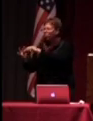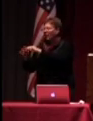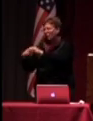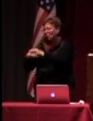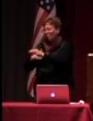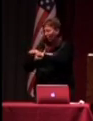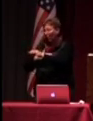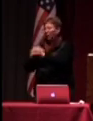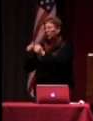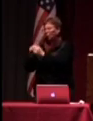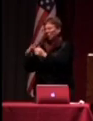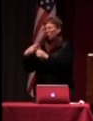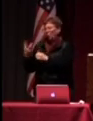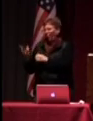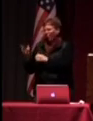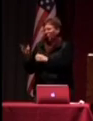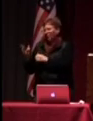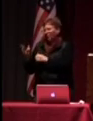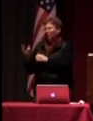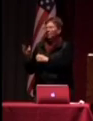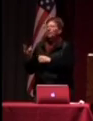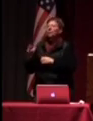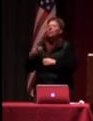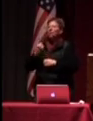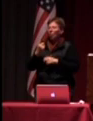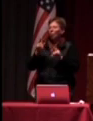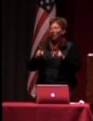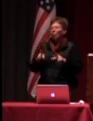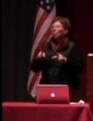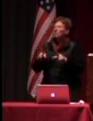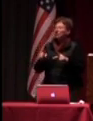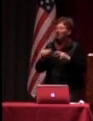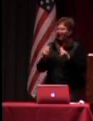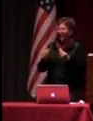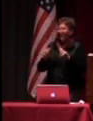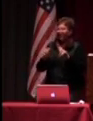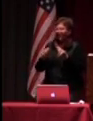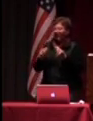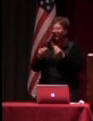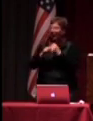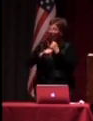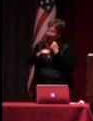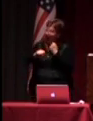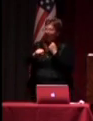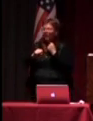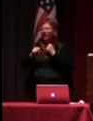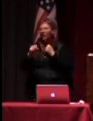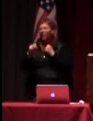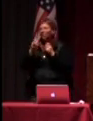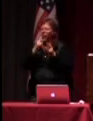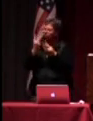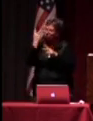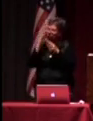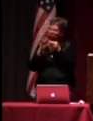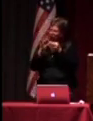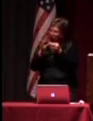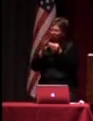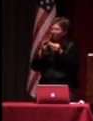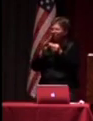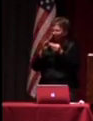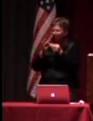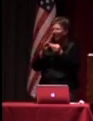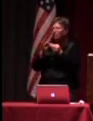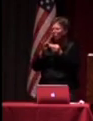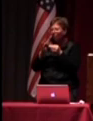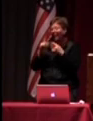Fontaine delivered a lengthy eulogy for Washington in Napoleon's presence, and he drew the parallel very explicitly, although he